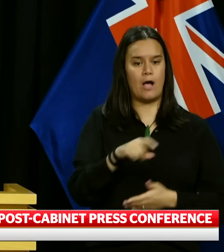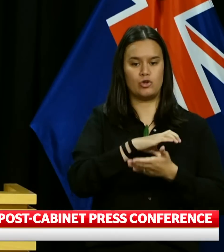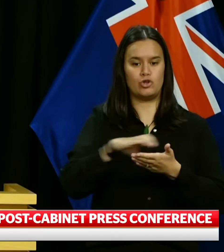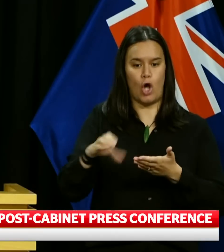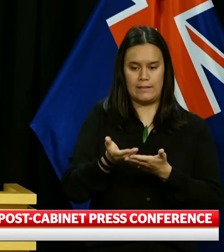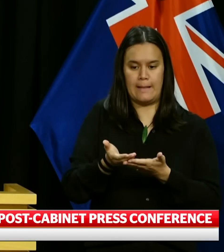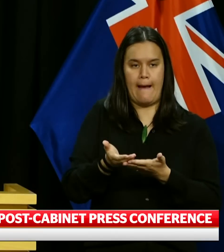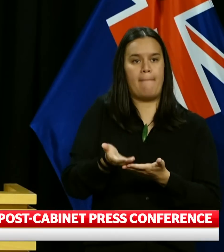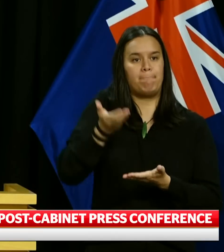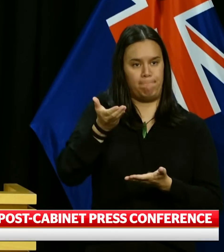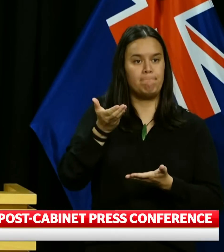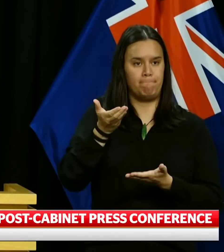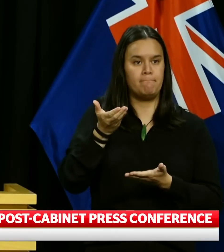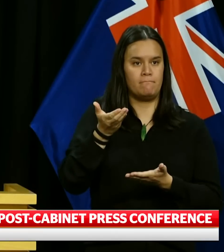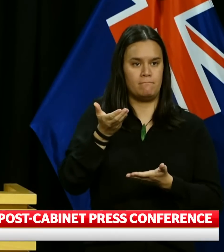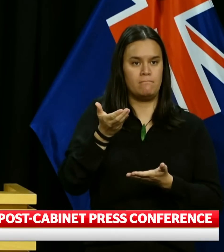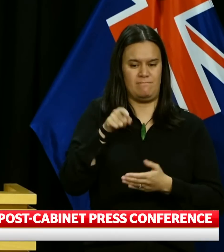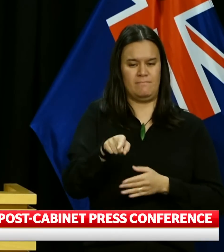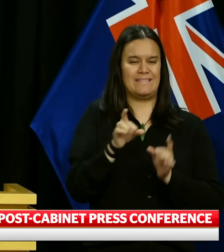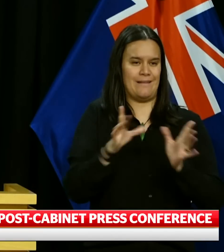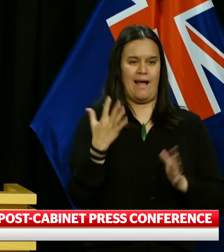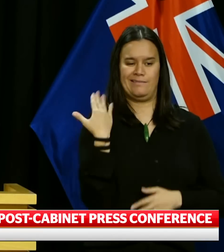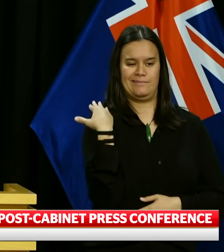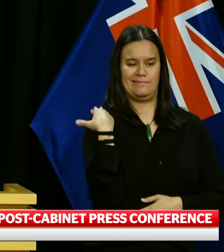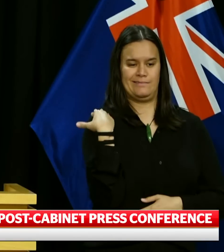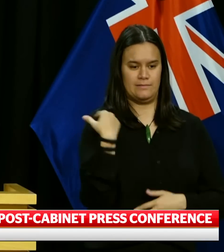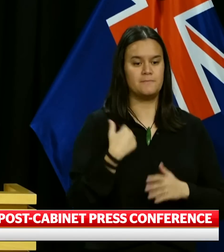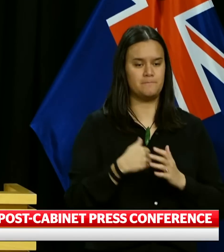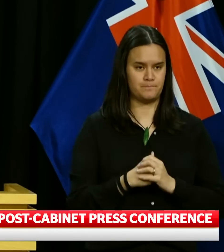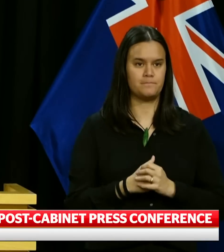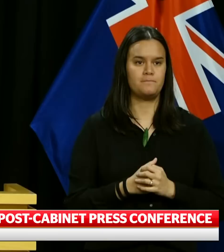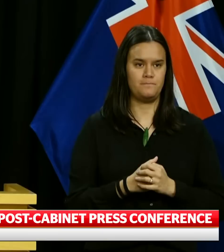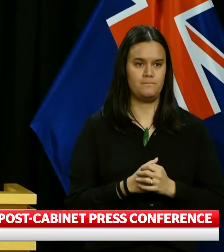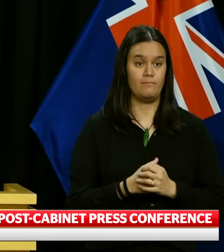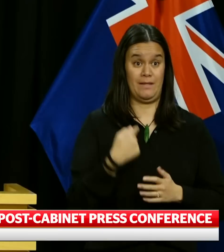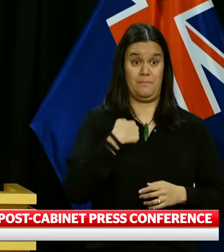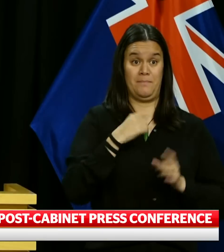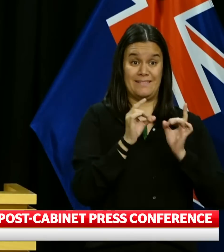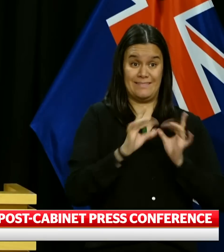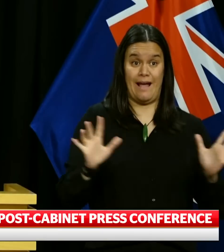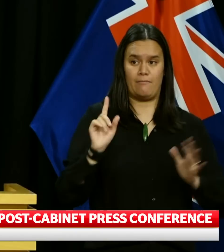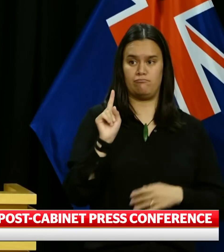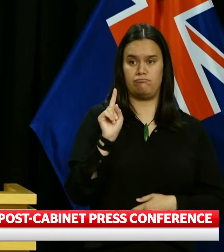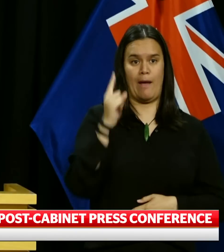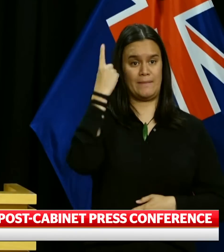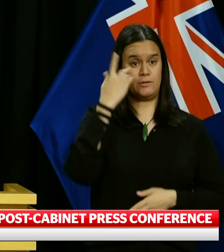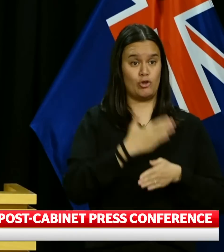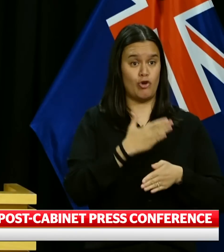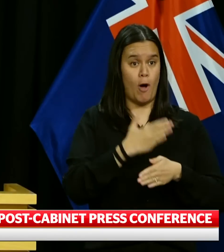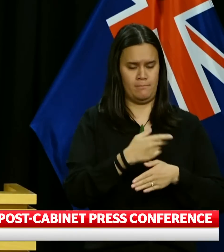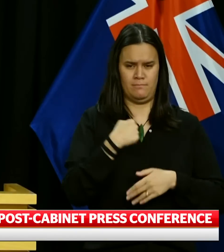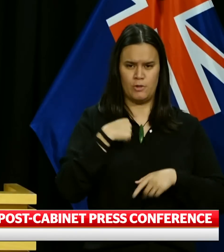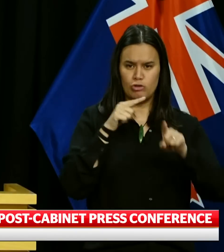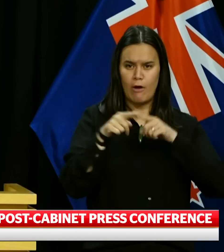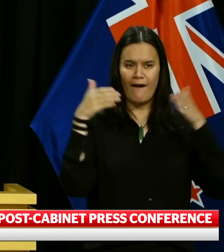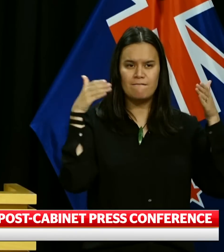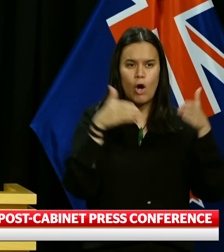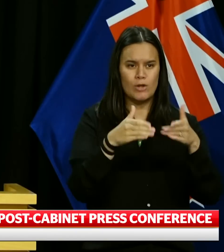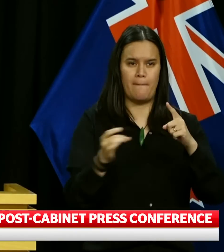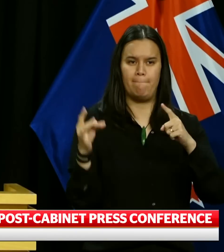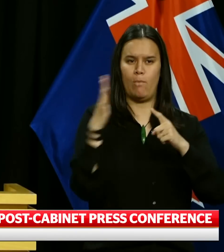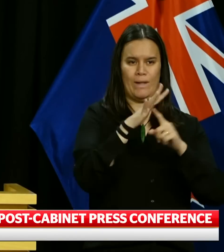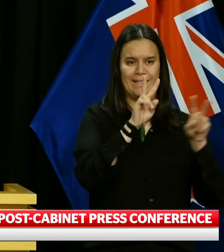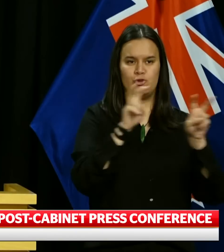or 14% a few weeks ago. Since becoming Prime Minister, I've been focused on the things that matter most to New